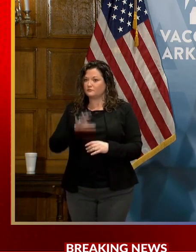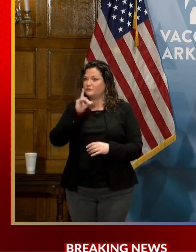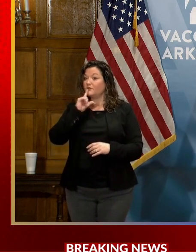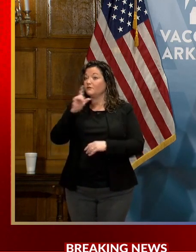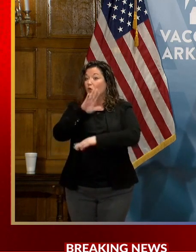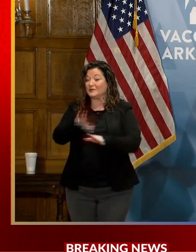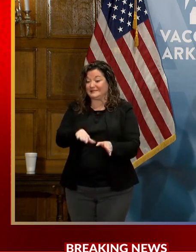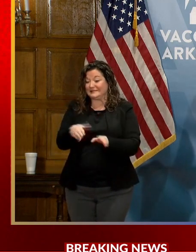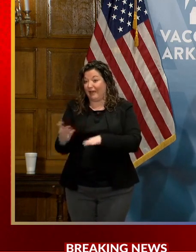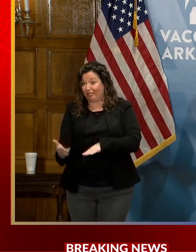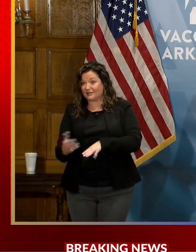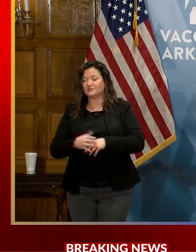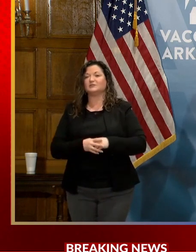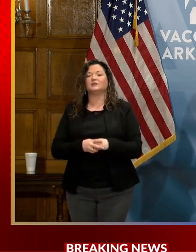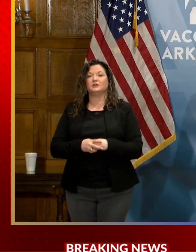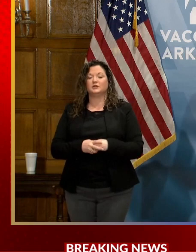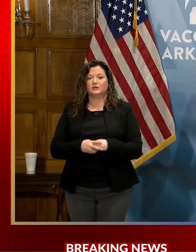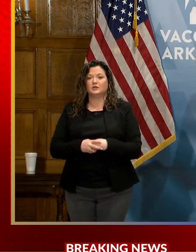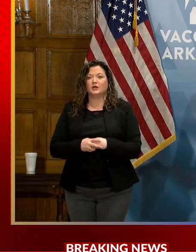deaths,